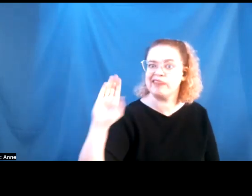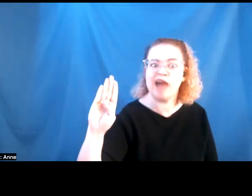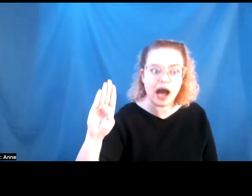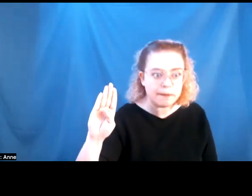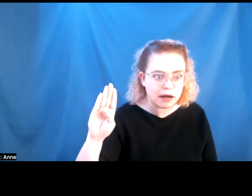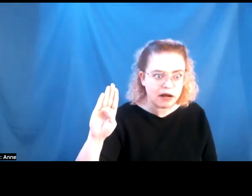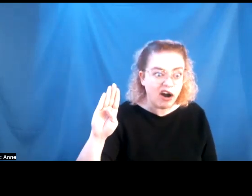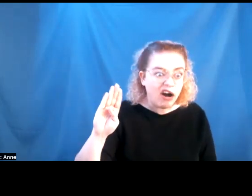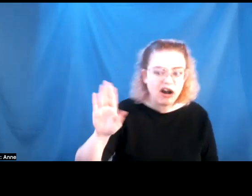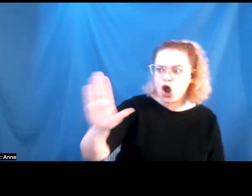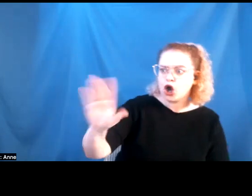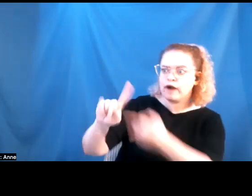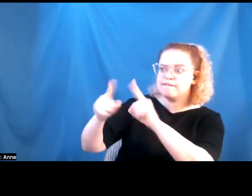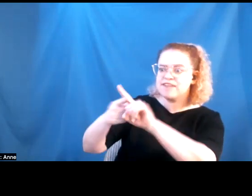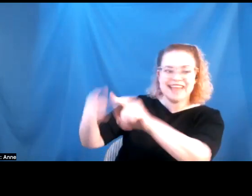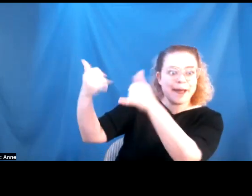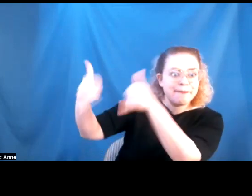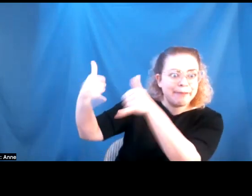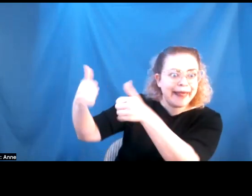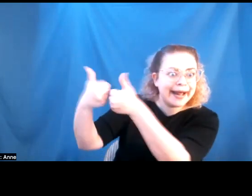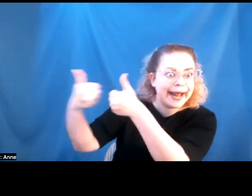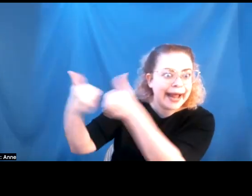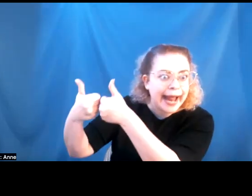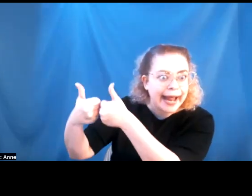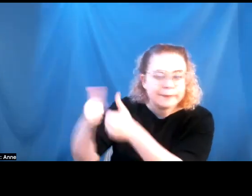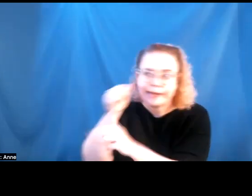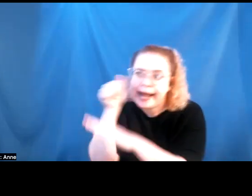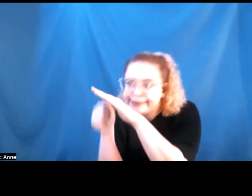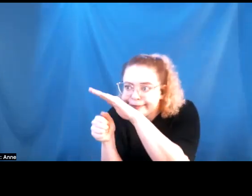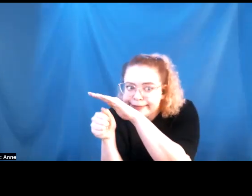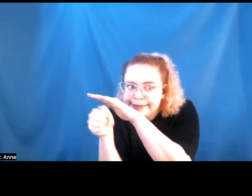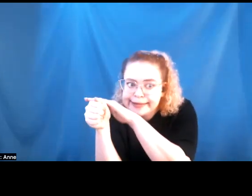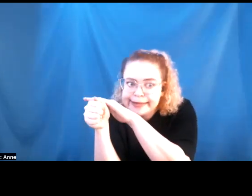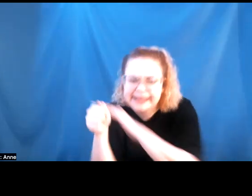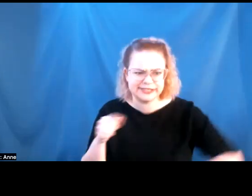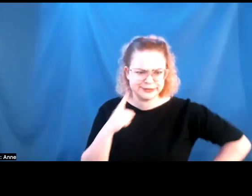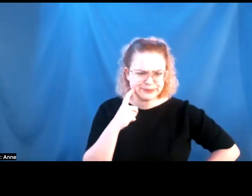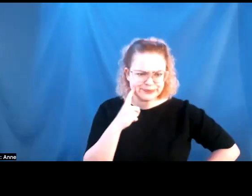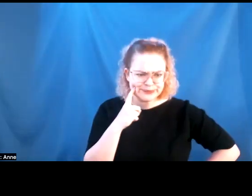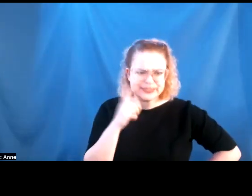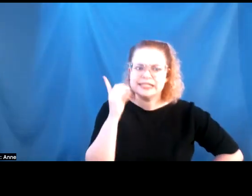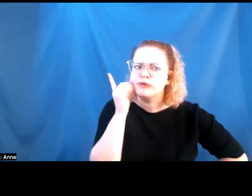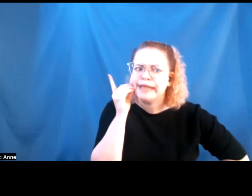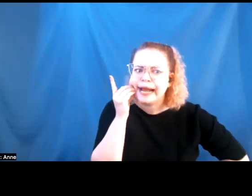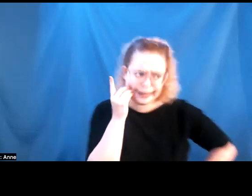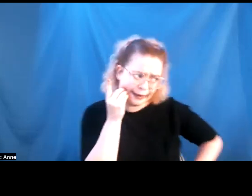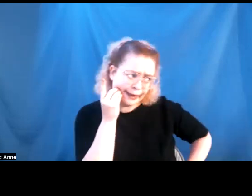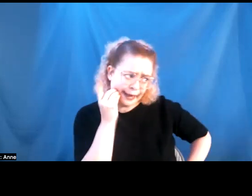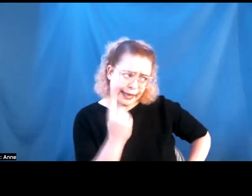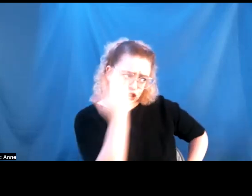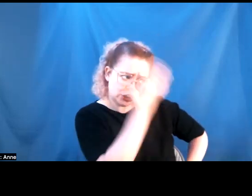games. Dinah picks up her cards. So you can see Dinah's looking a little sad there. She was looking forward to playing with